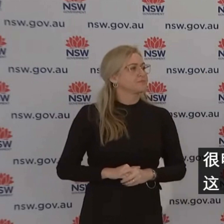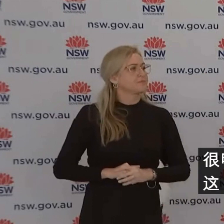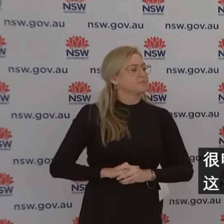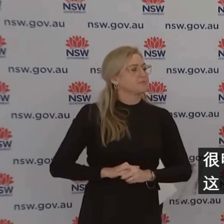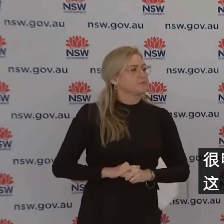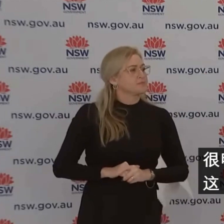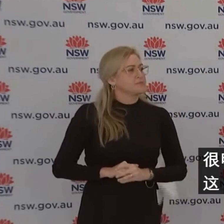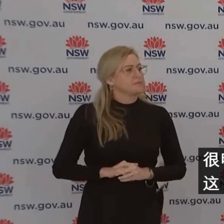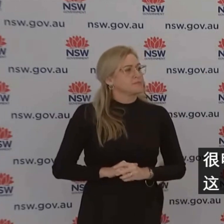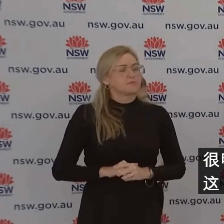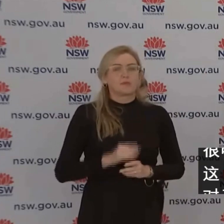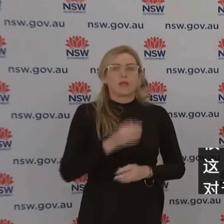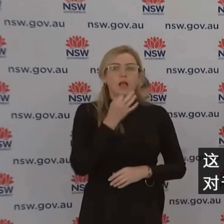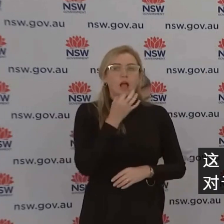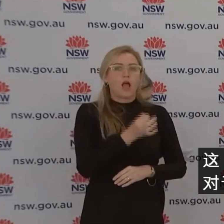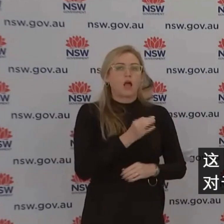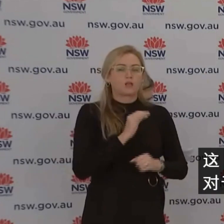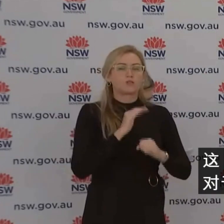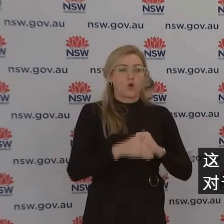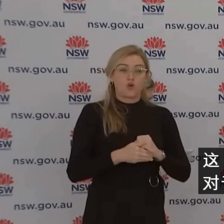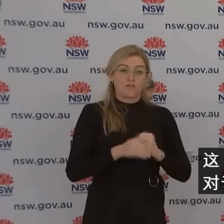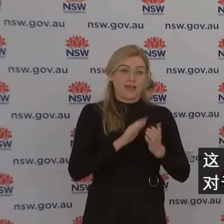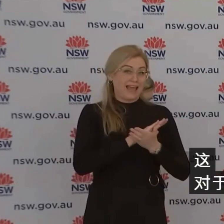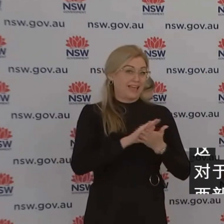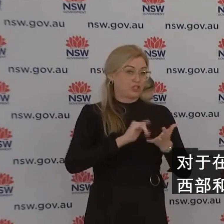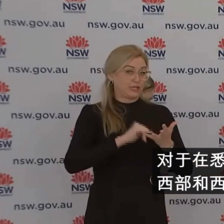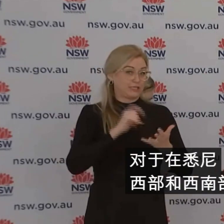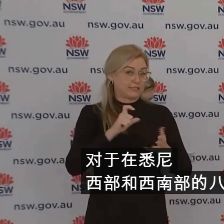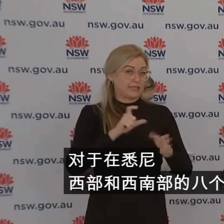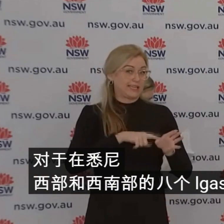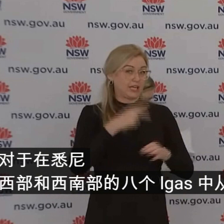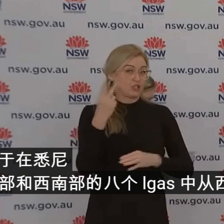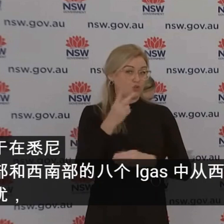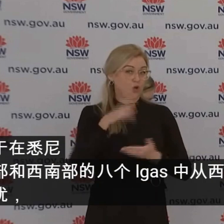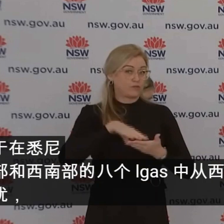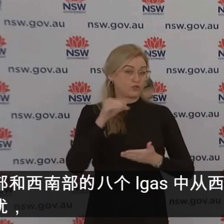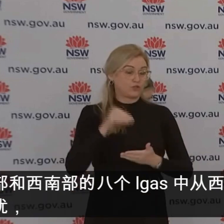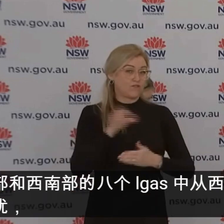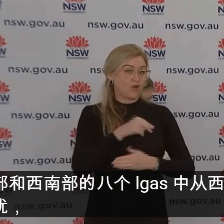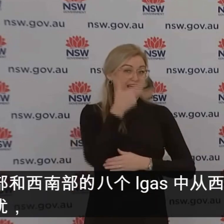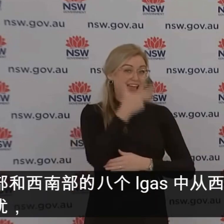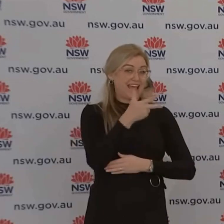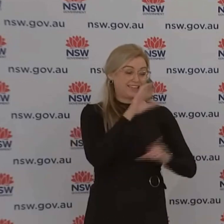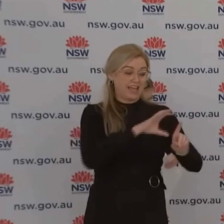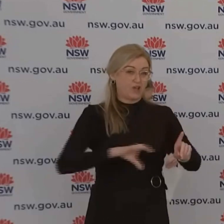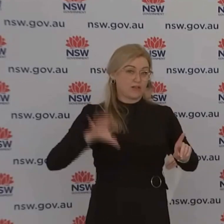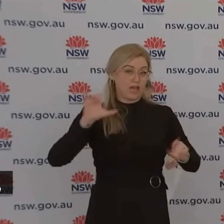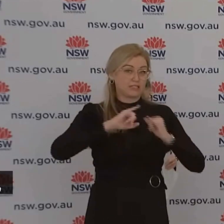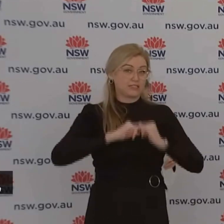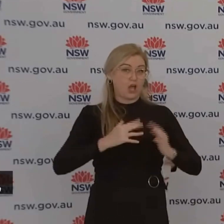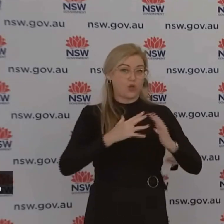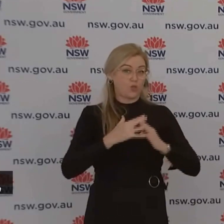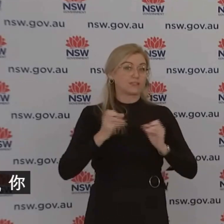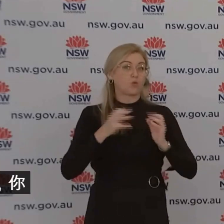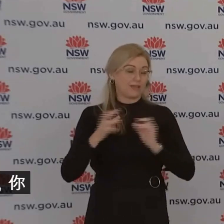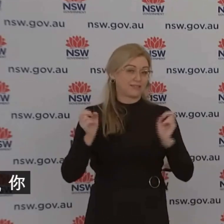this is quite concerning for people hearing this from in those 8 LGAs from West and South West Sydney. Can you